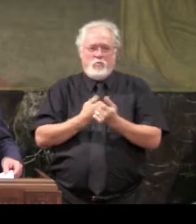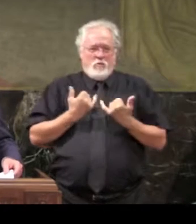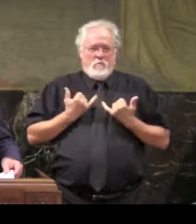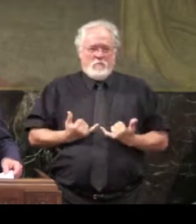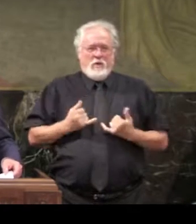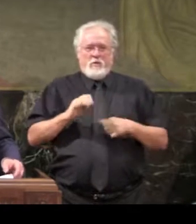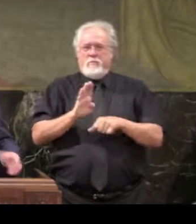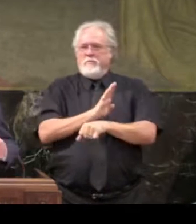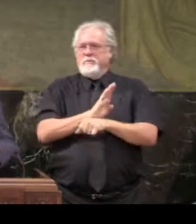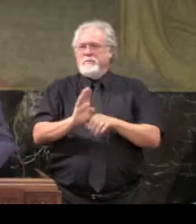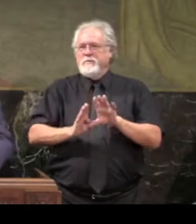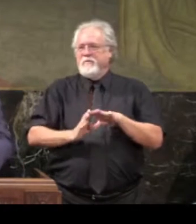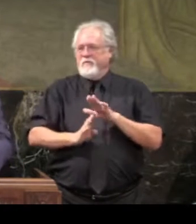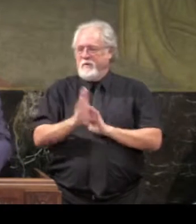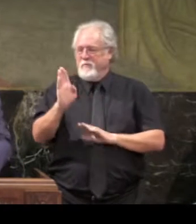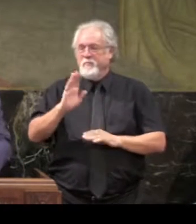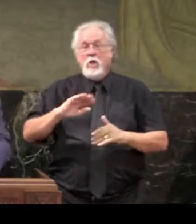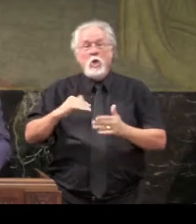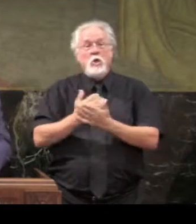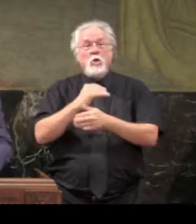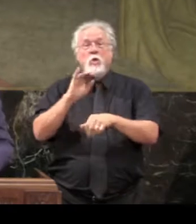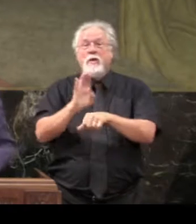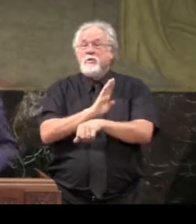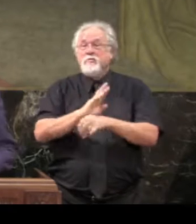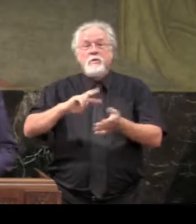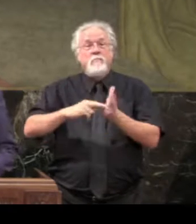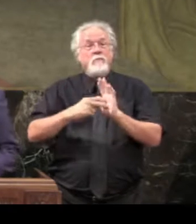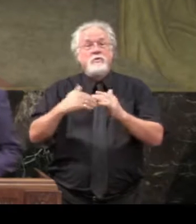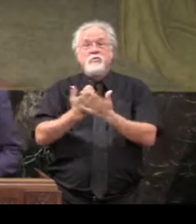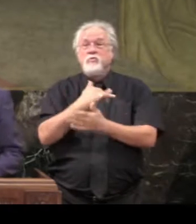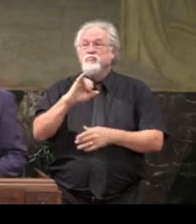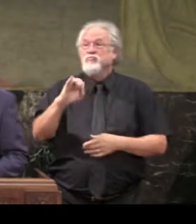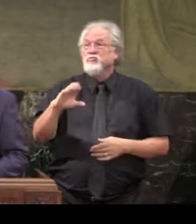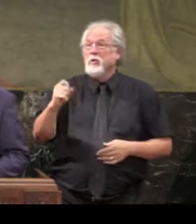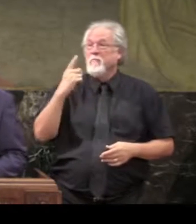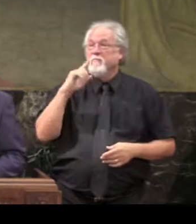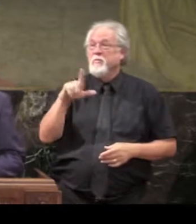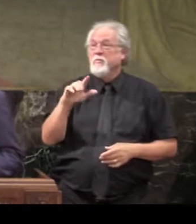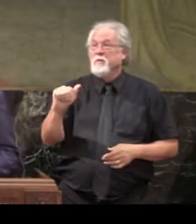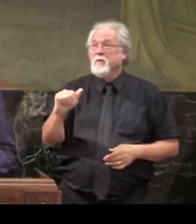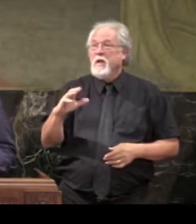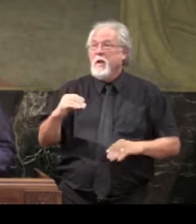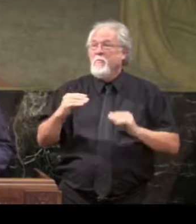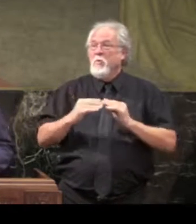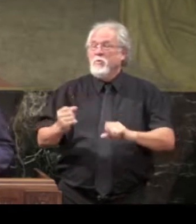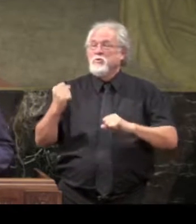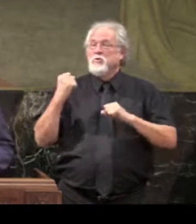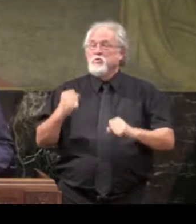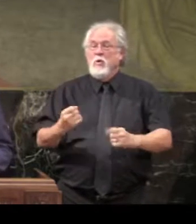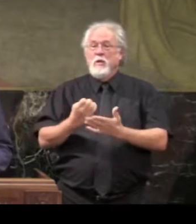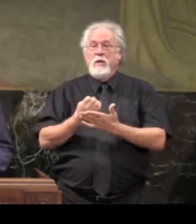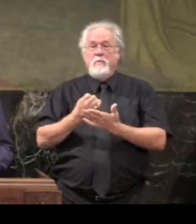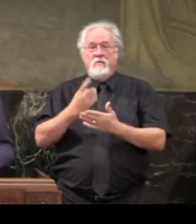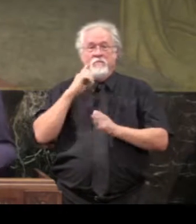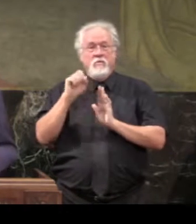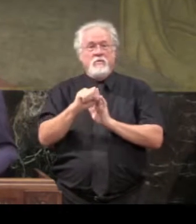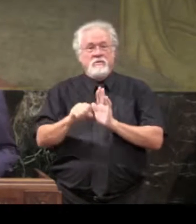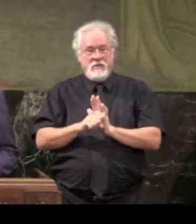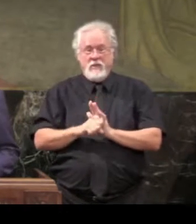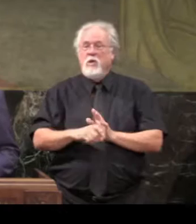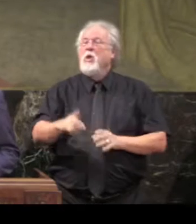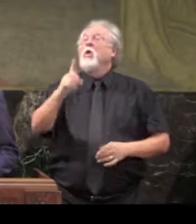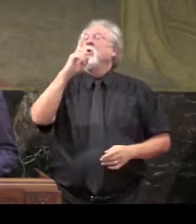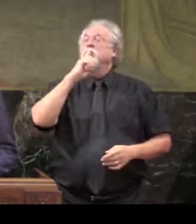development. And new industry and investment means new jobs for the people of Louisiana and a stronger economy for the state. It's a